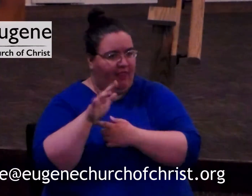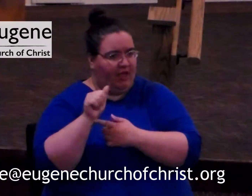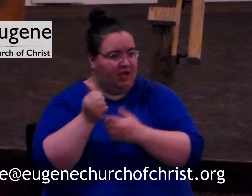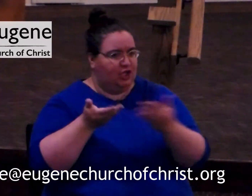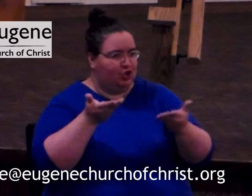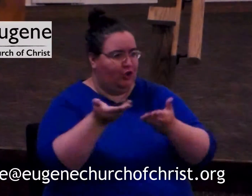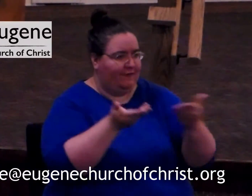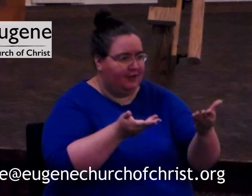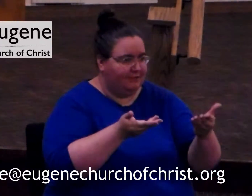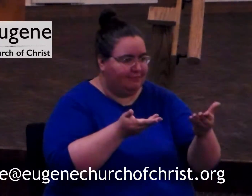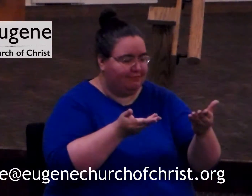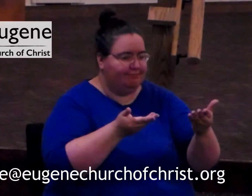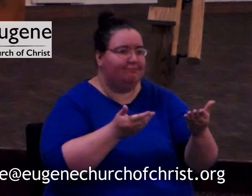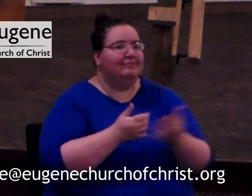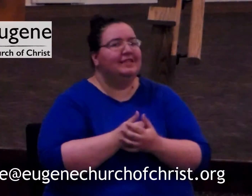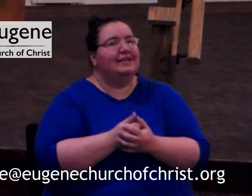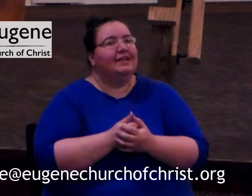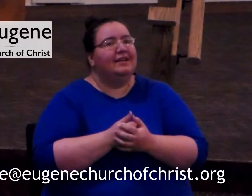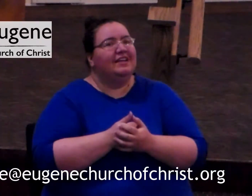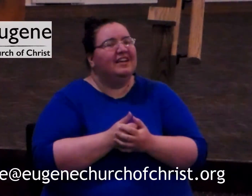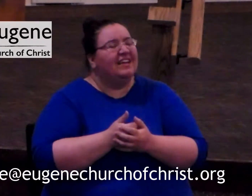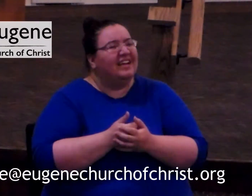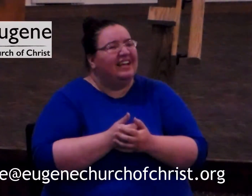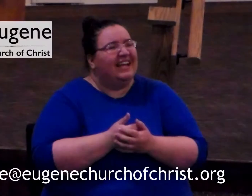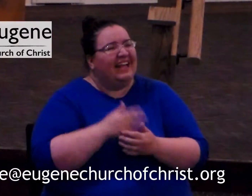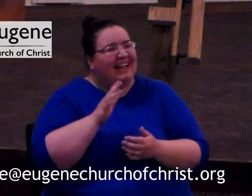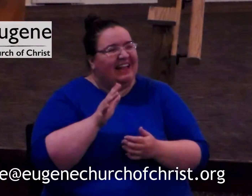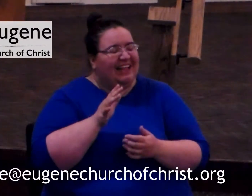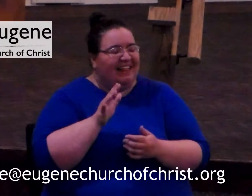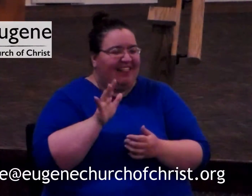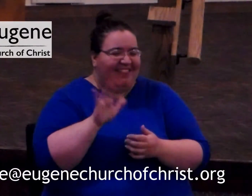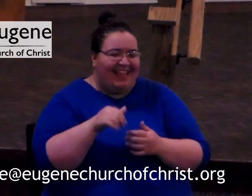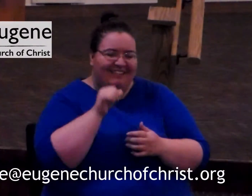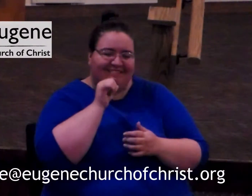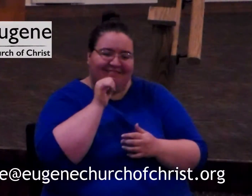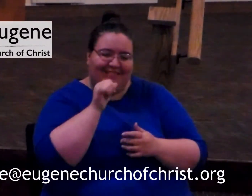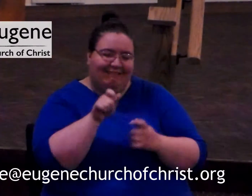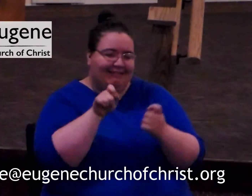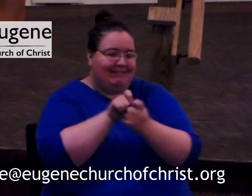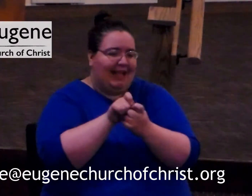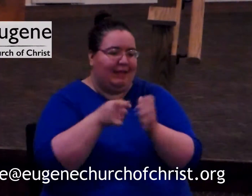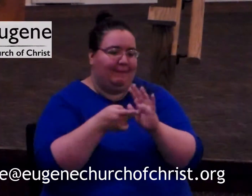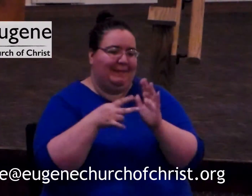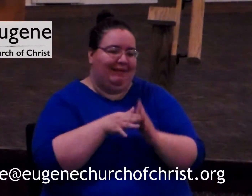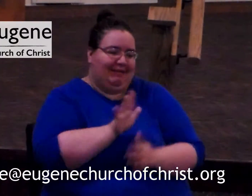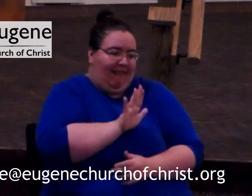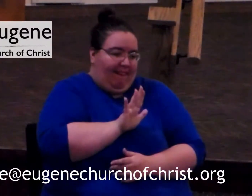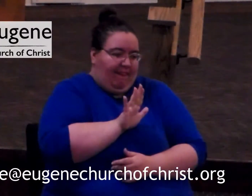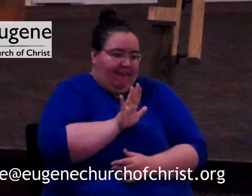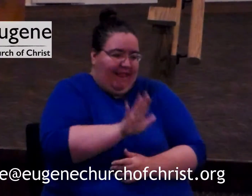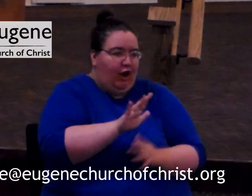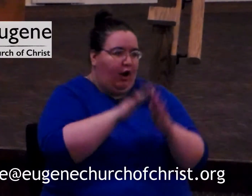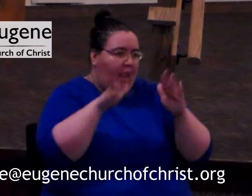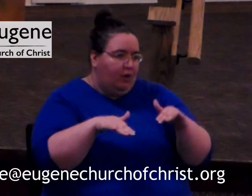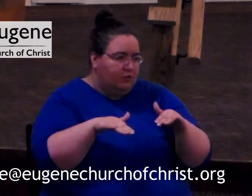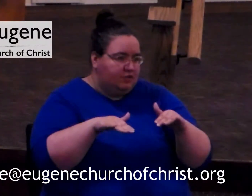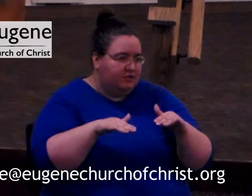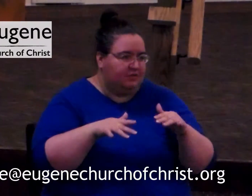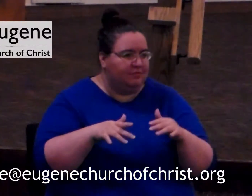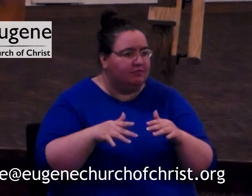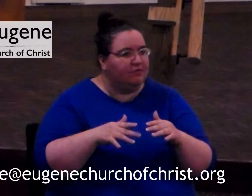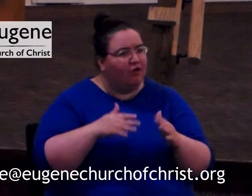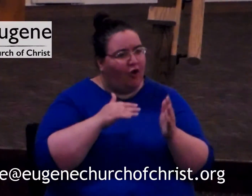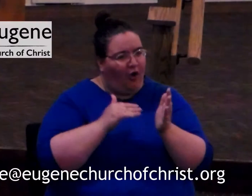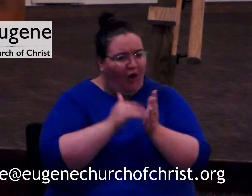people serving that are not the residents of the home that are helping out. Shortly after we got here, we went to something at the foreman's house, and